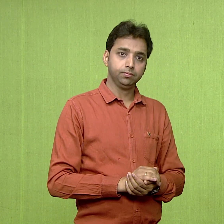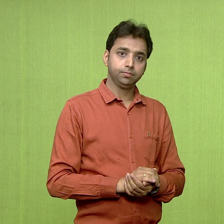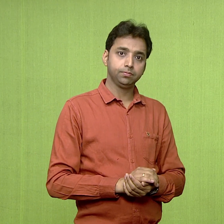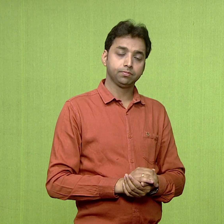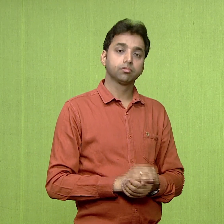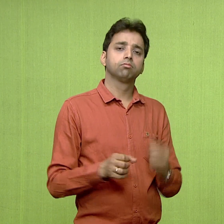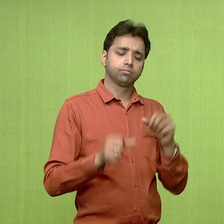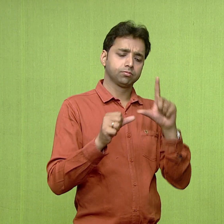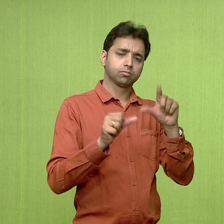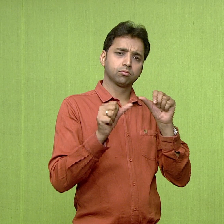logic, etc.